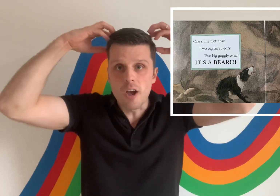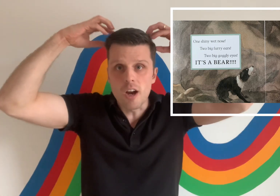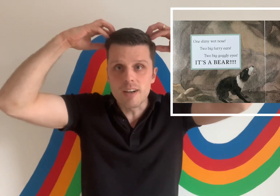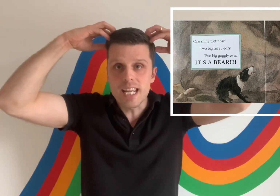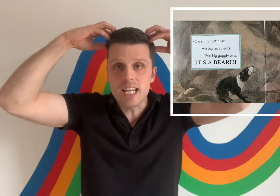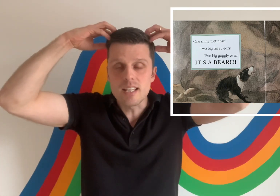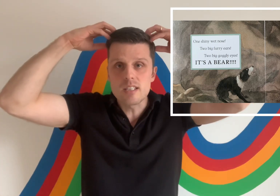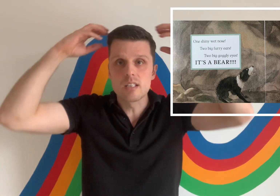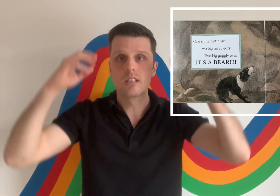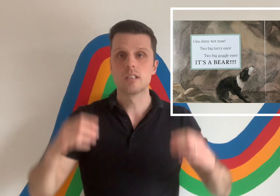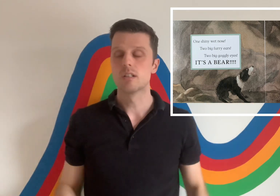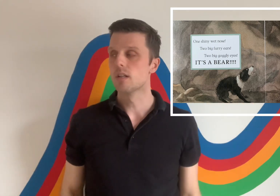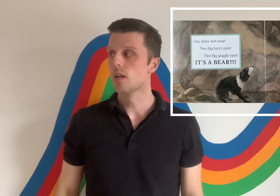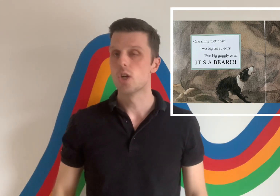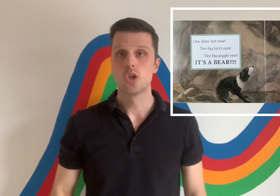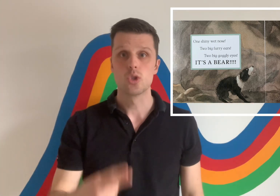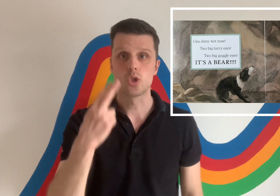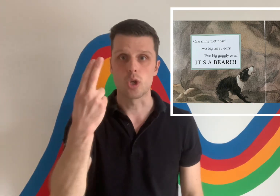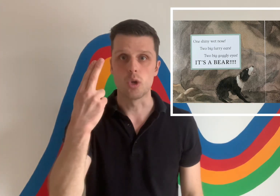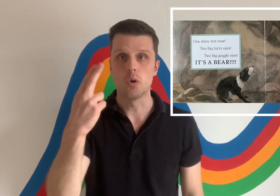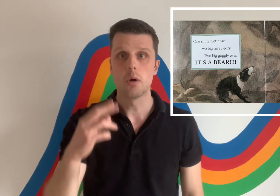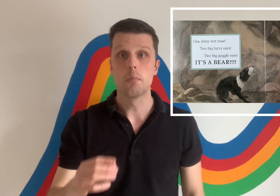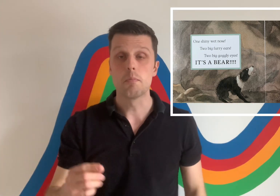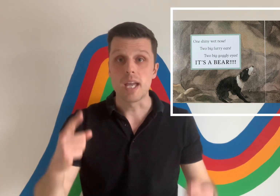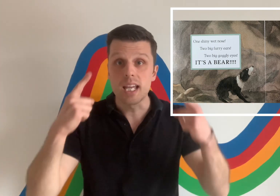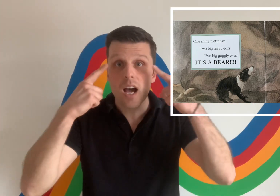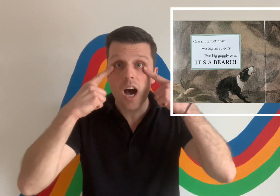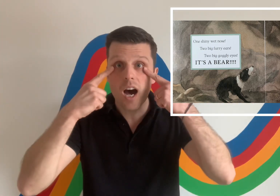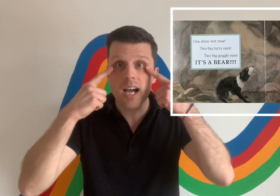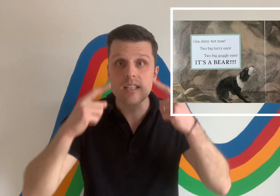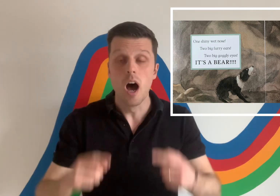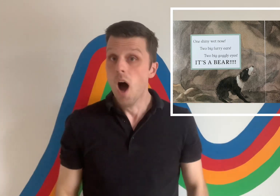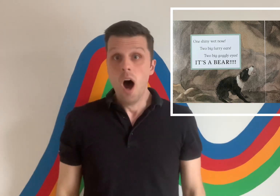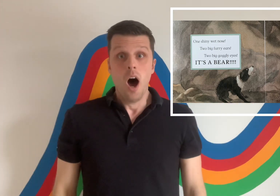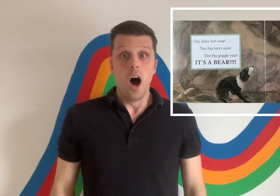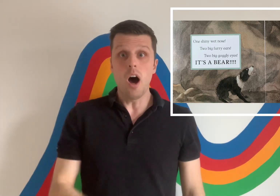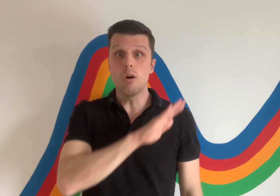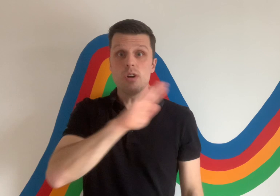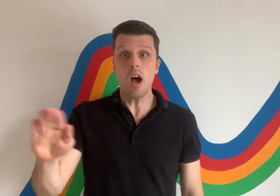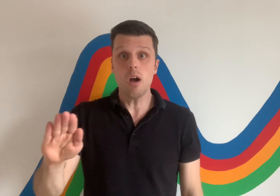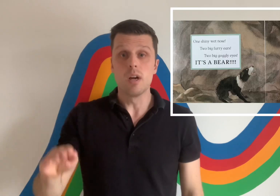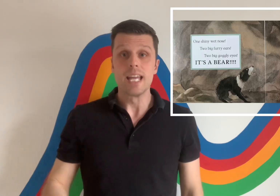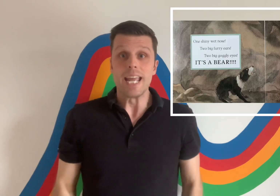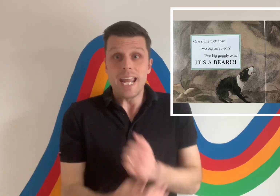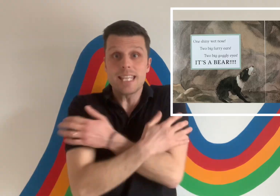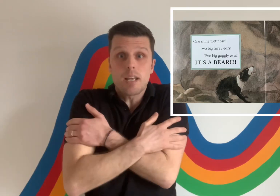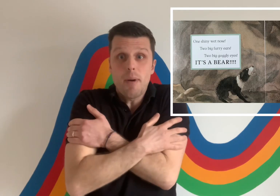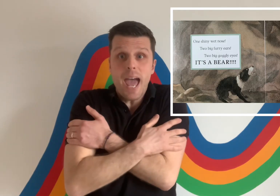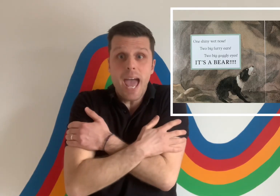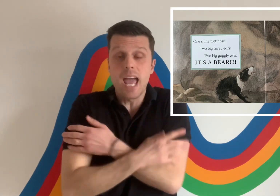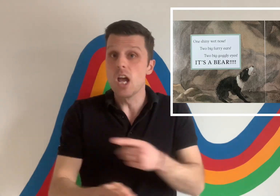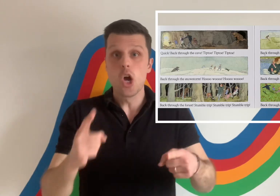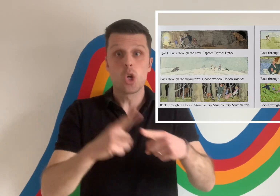furry ears. Two big eyes. Oh no, it's a bear.